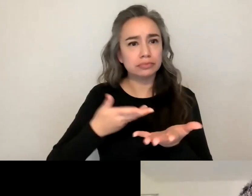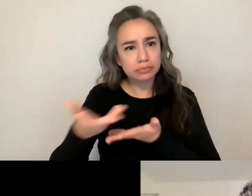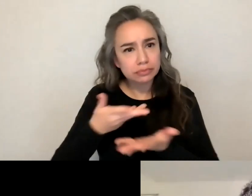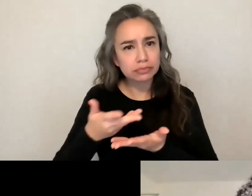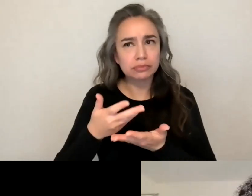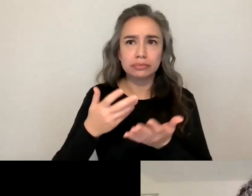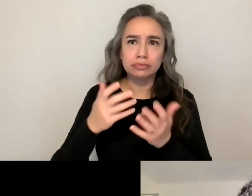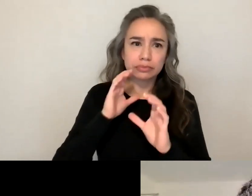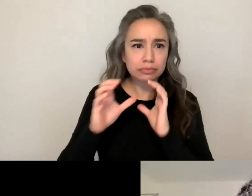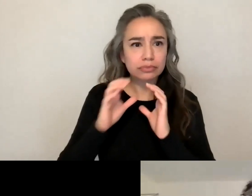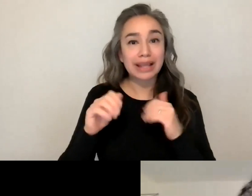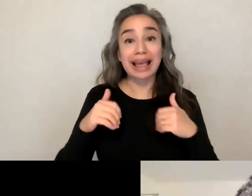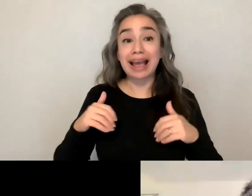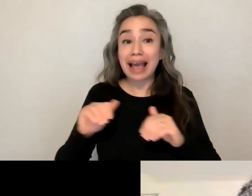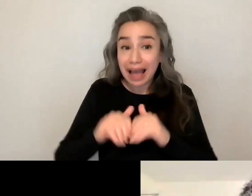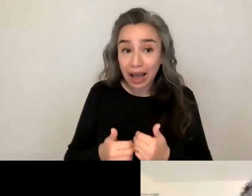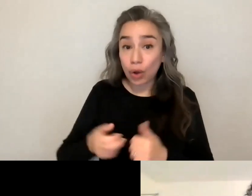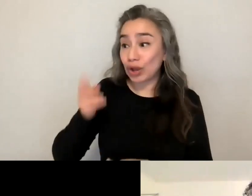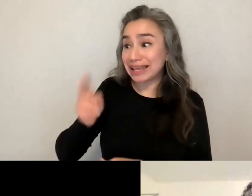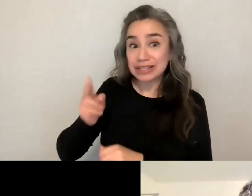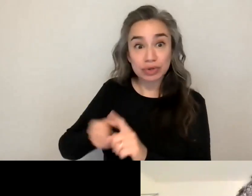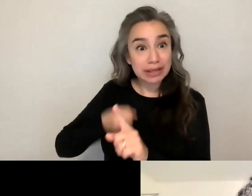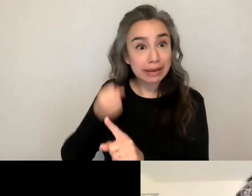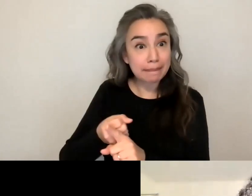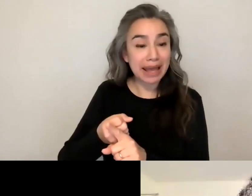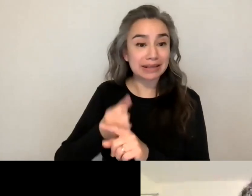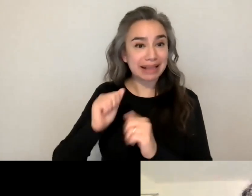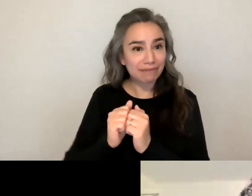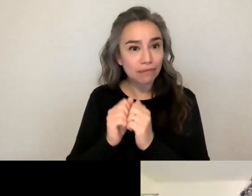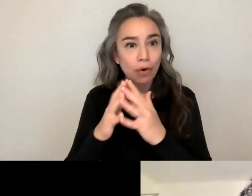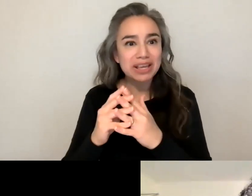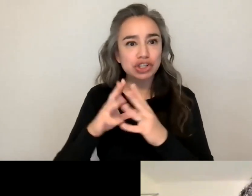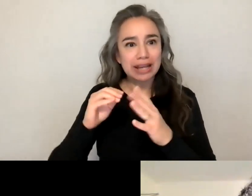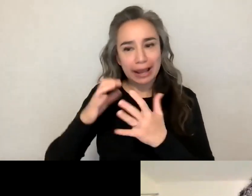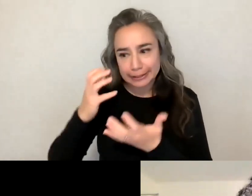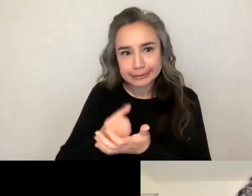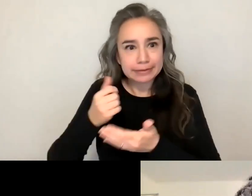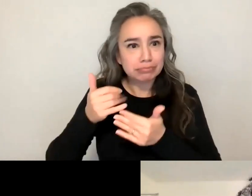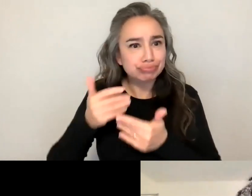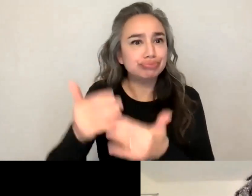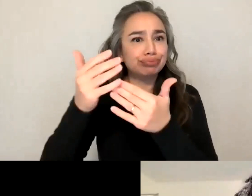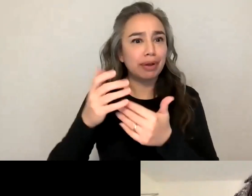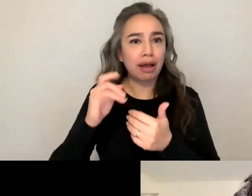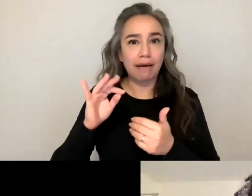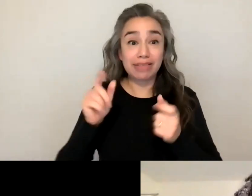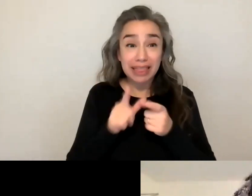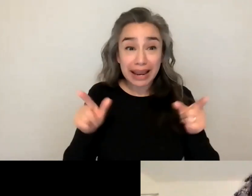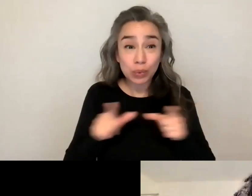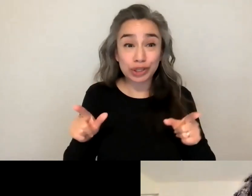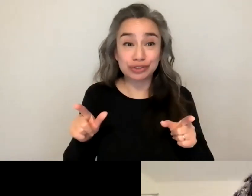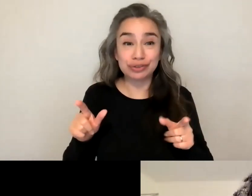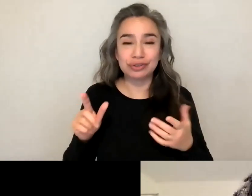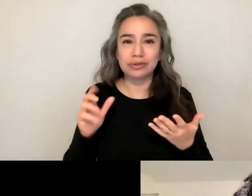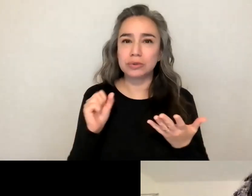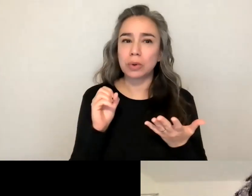impacts the formation and mobilization of language. I also think that one of the